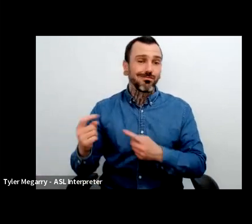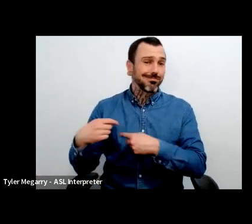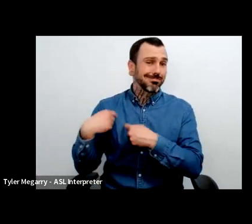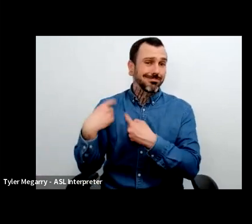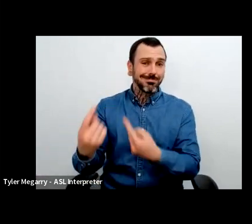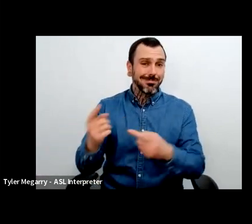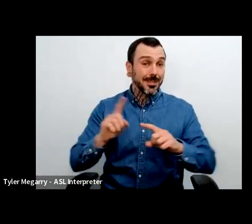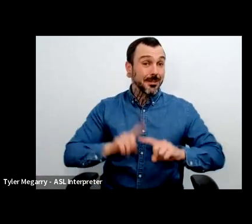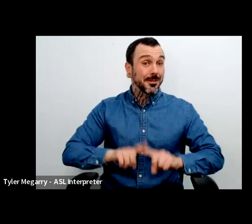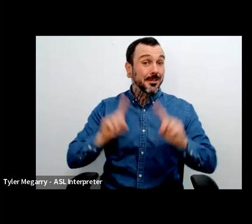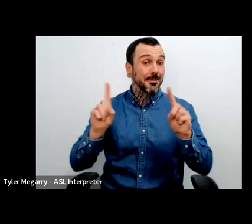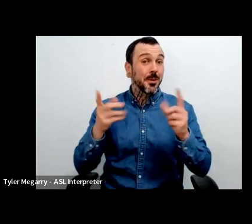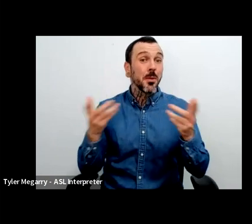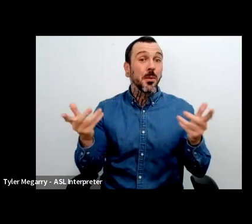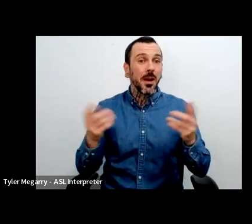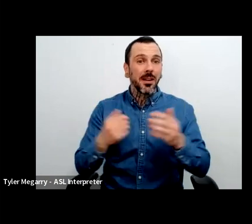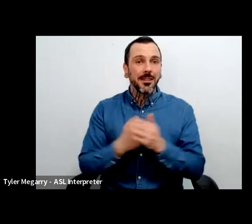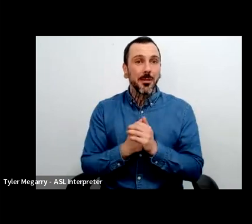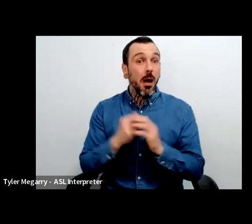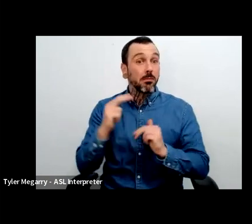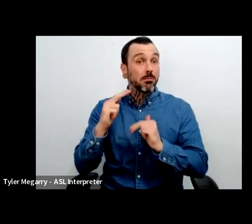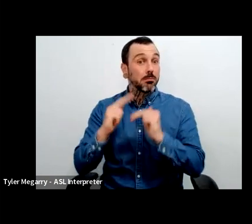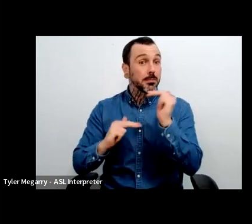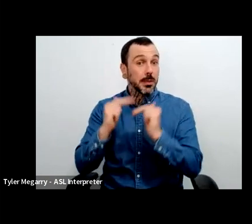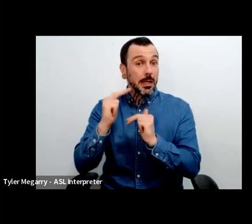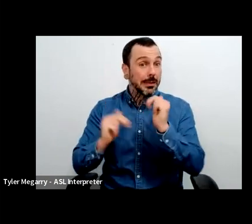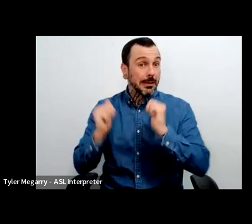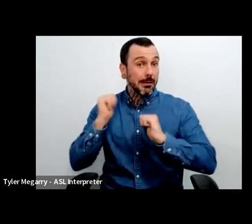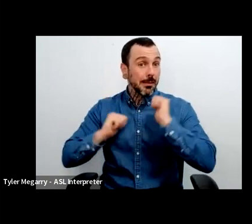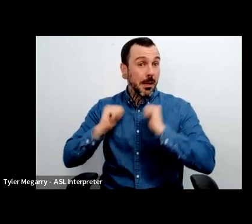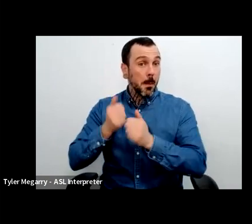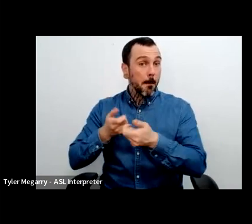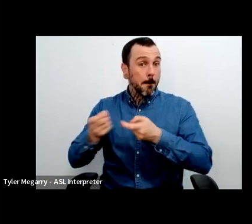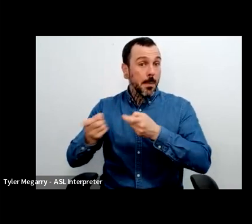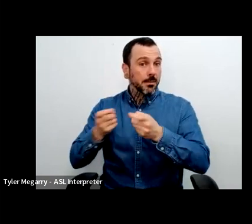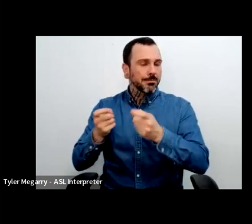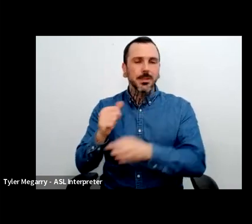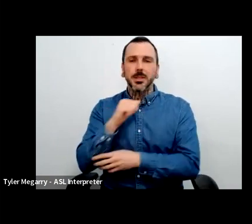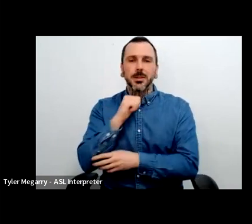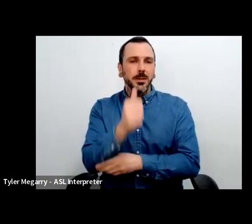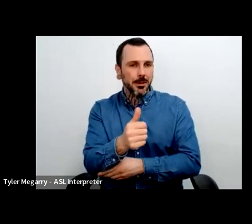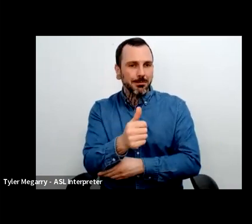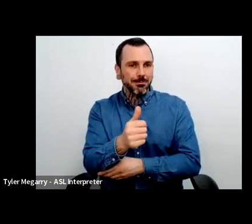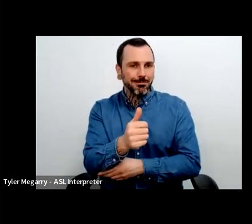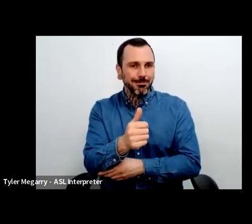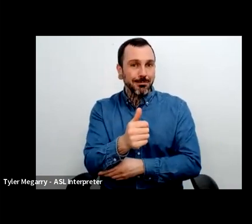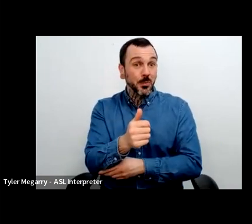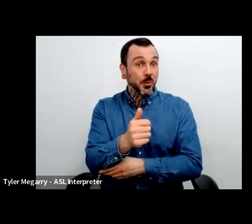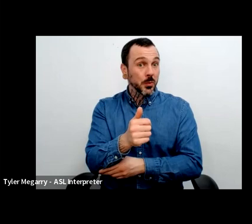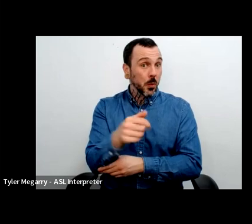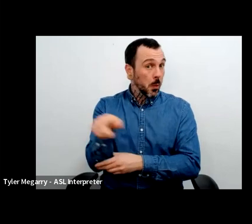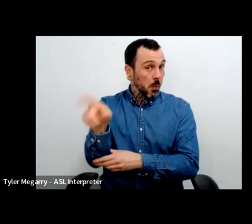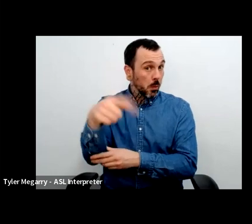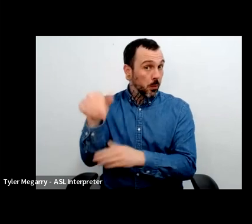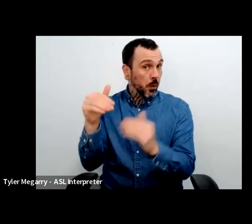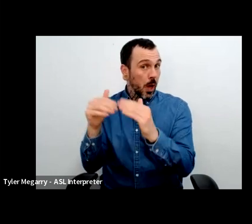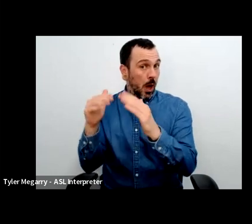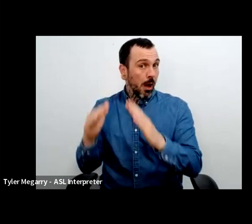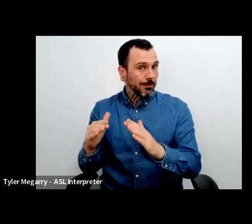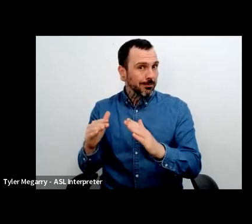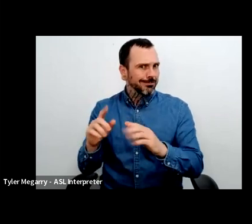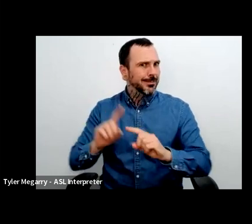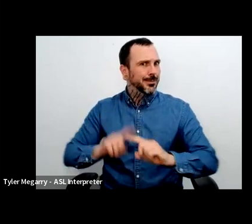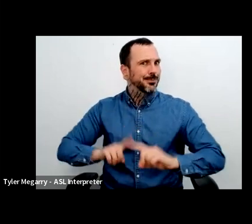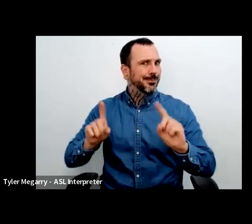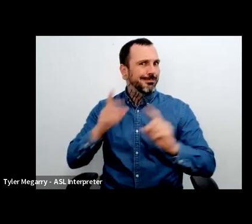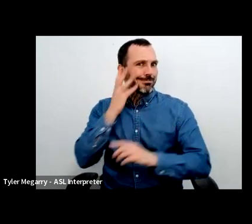building of any kind. So I don't really have the statistics that my esteemed colleagues have. But I'll